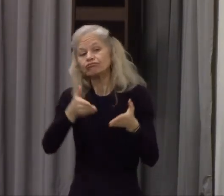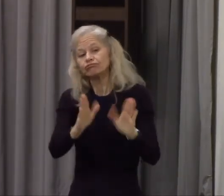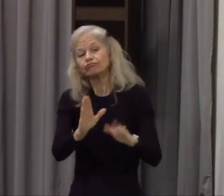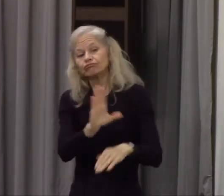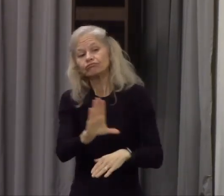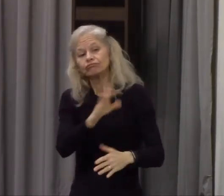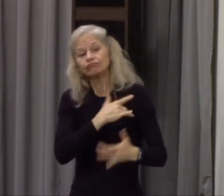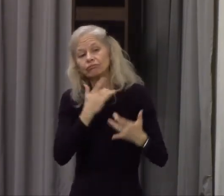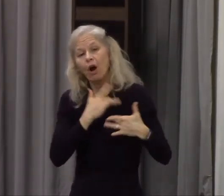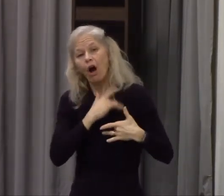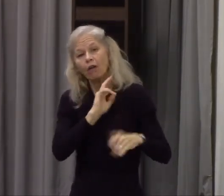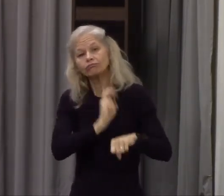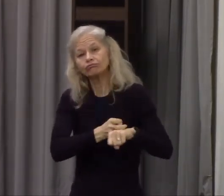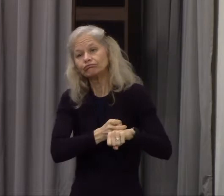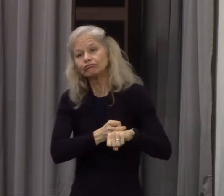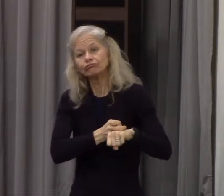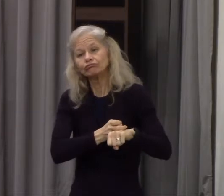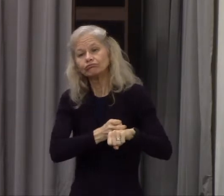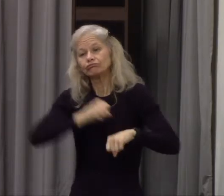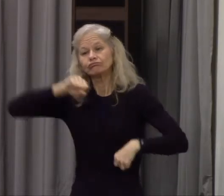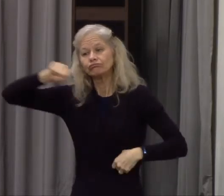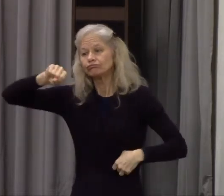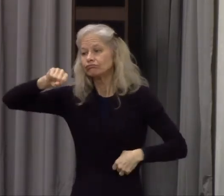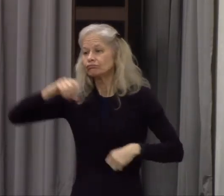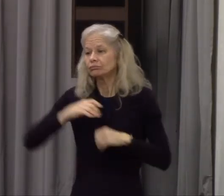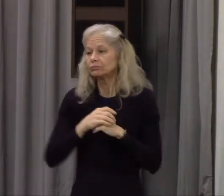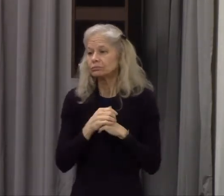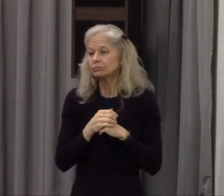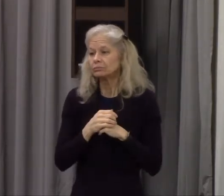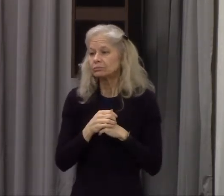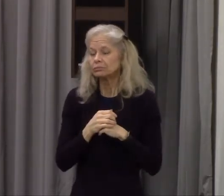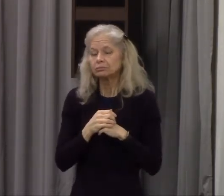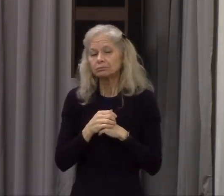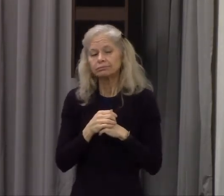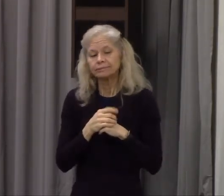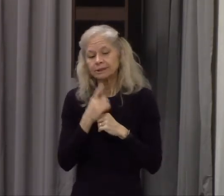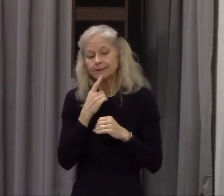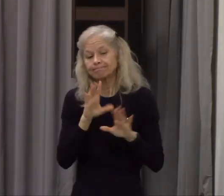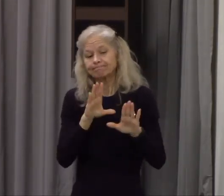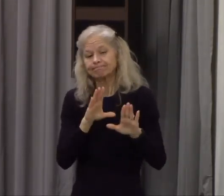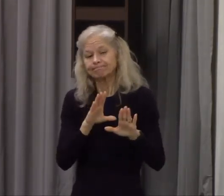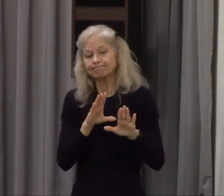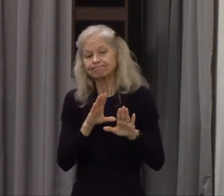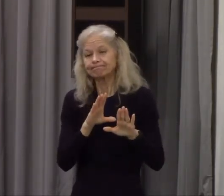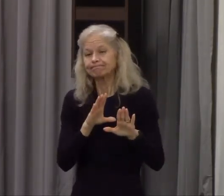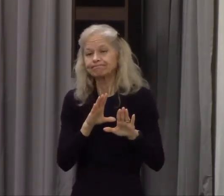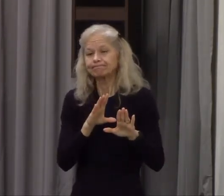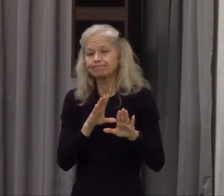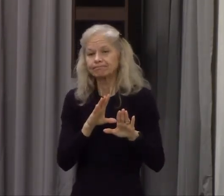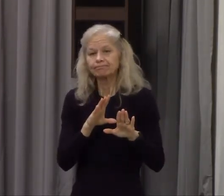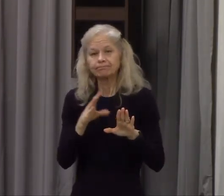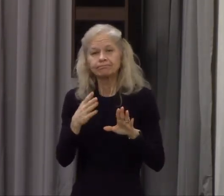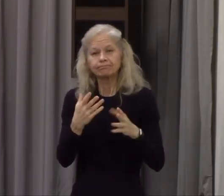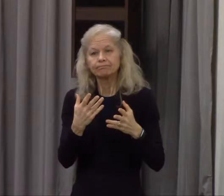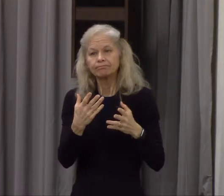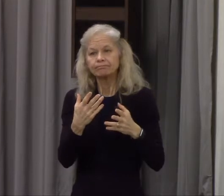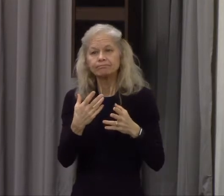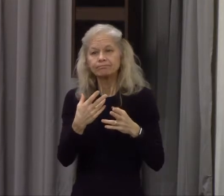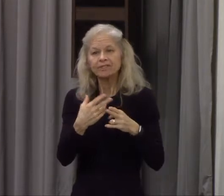It says, lest they should believe and I should heal them. He blinded them for a time